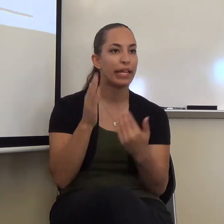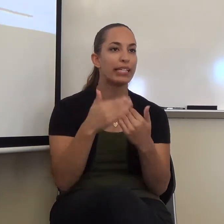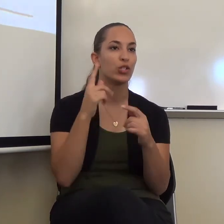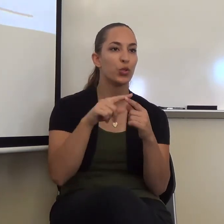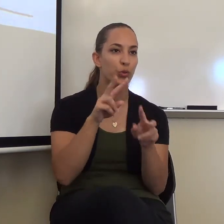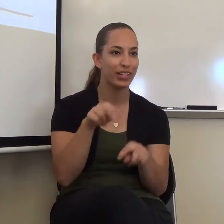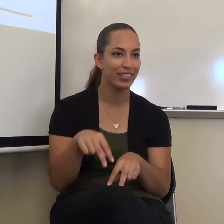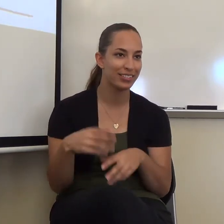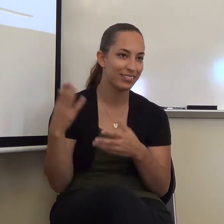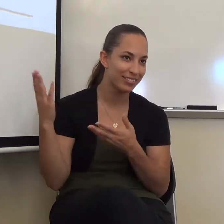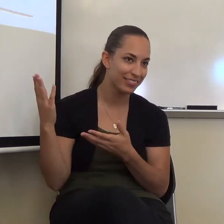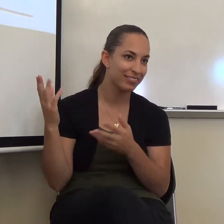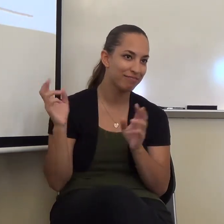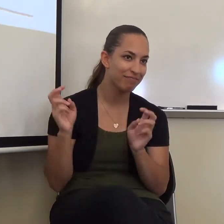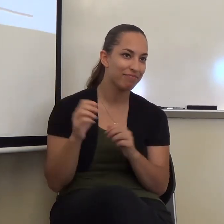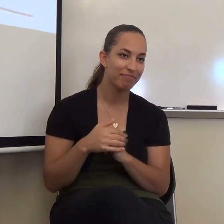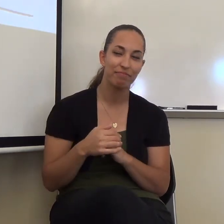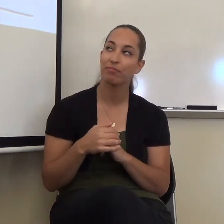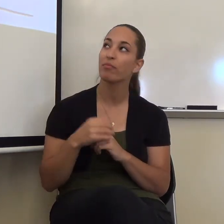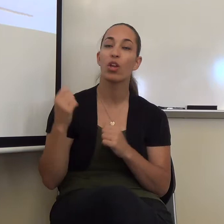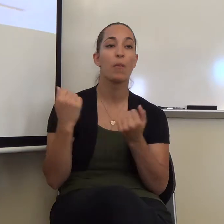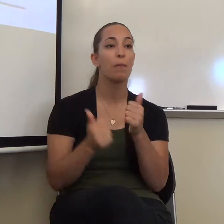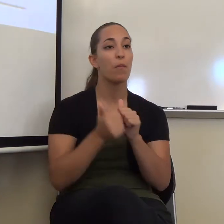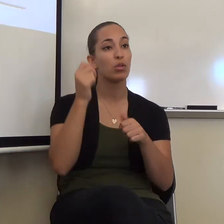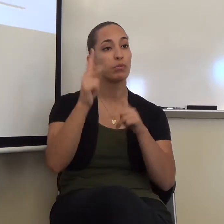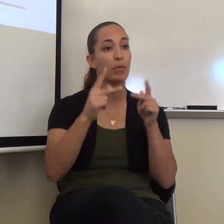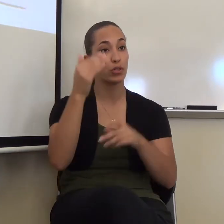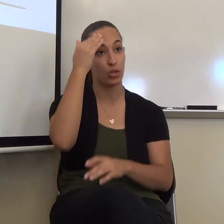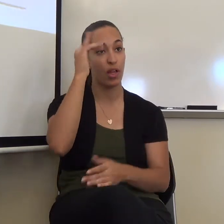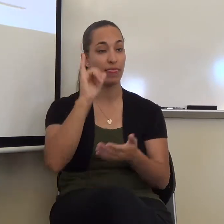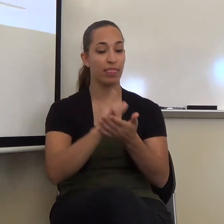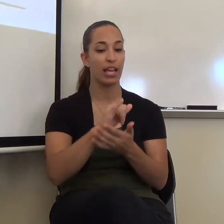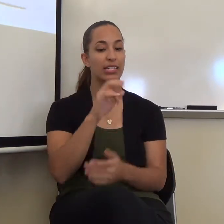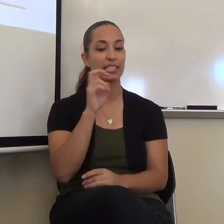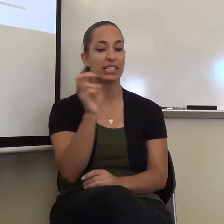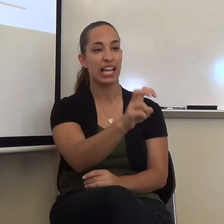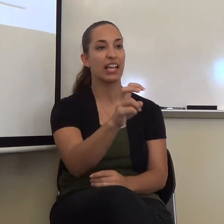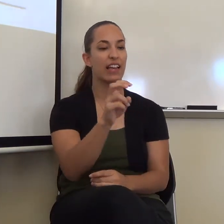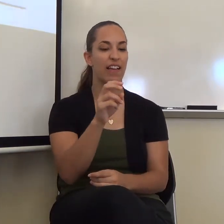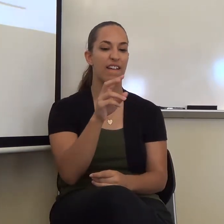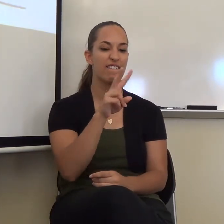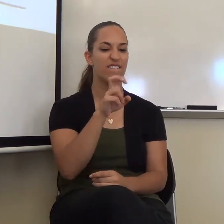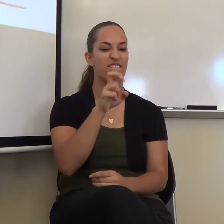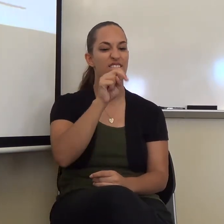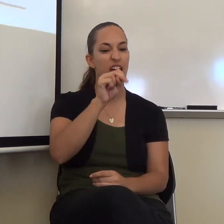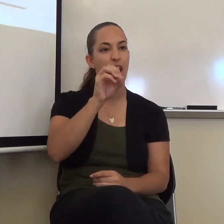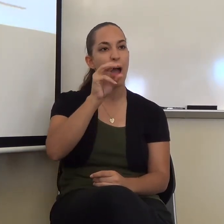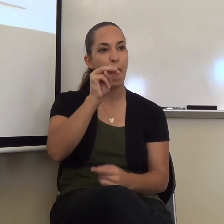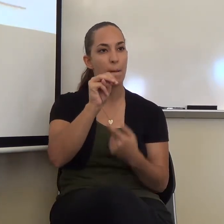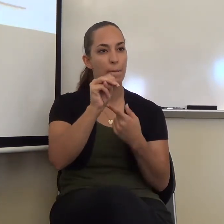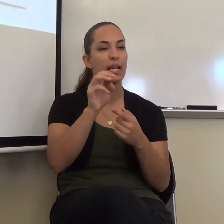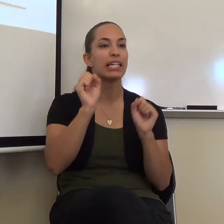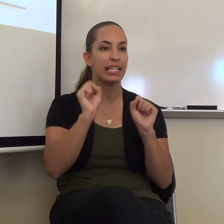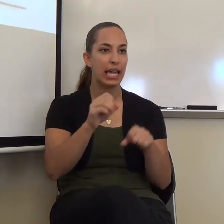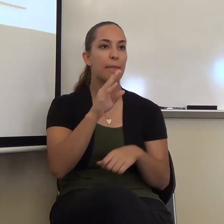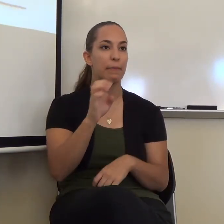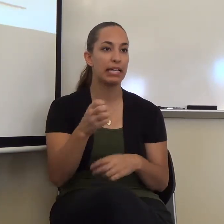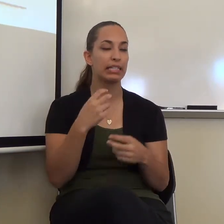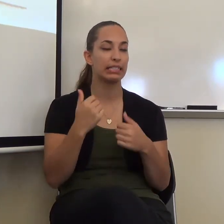that snake venom can be deadly. And what does this word mean? What is venom? Poison. Yeah, this is the poison that they give off.